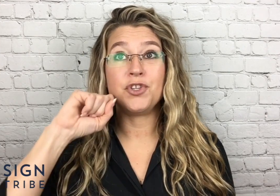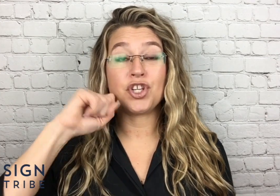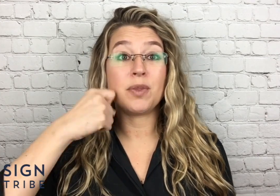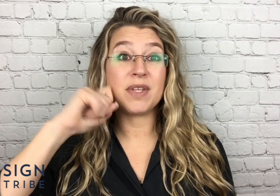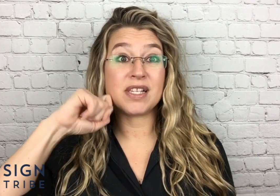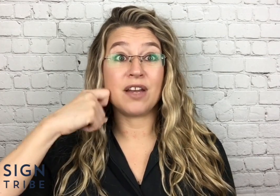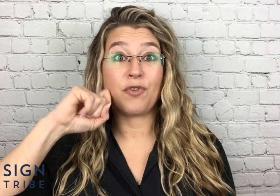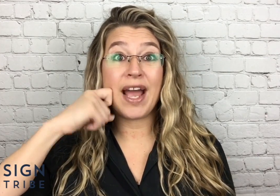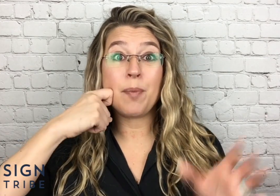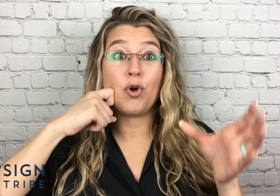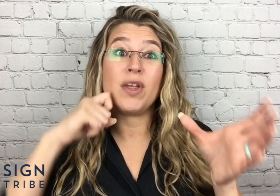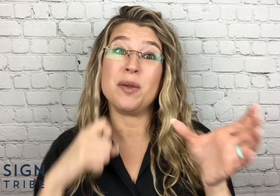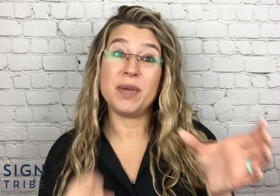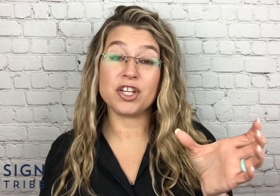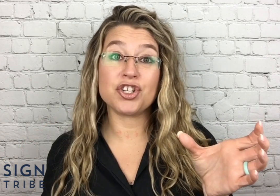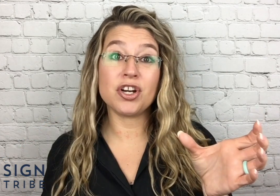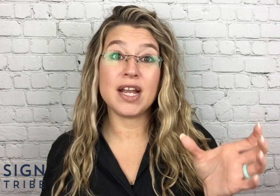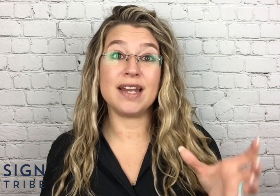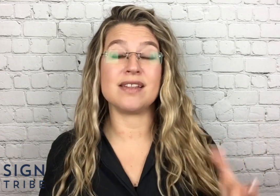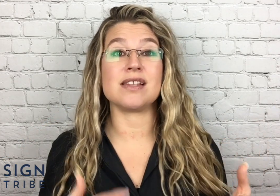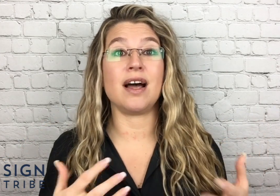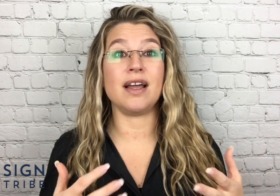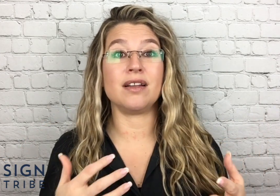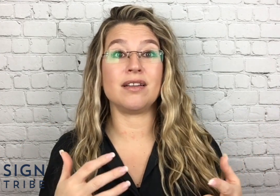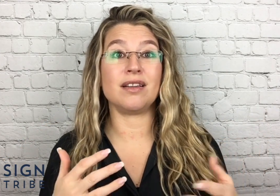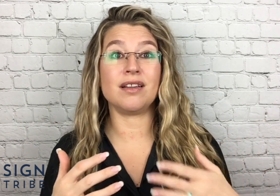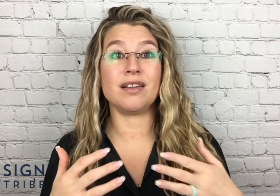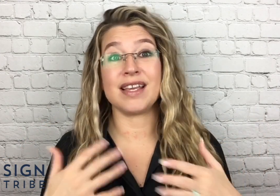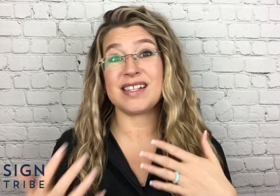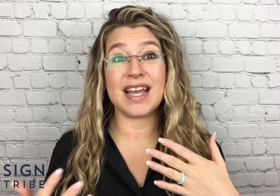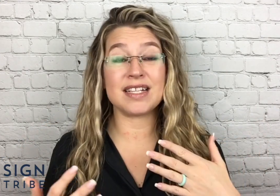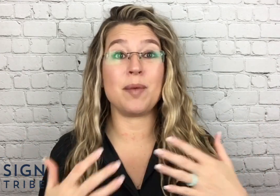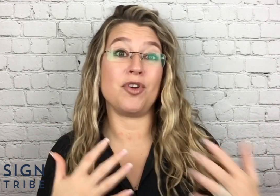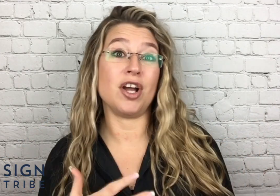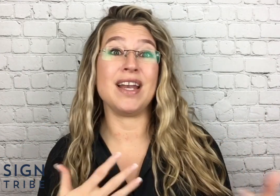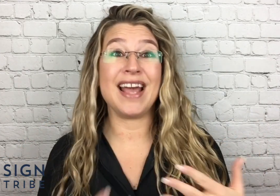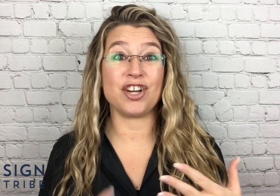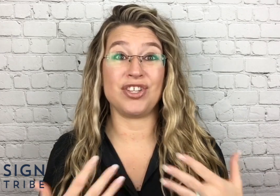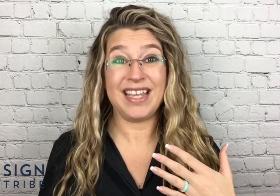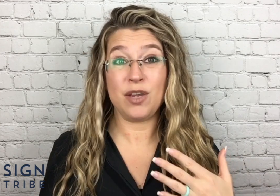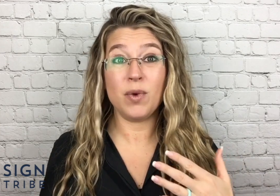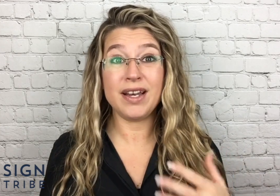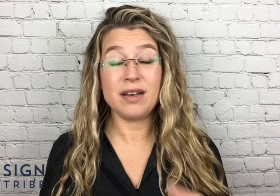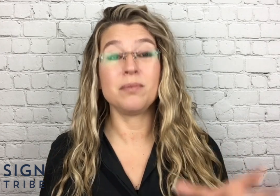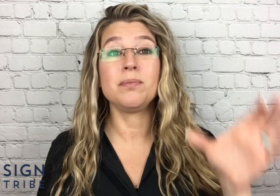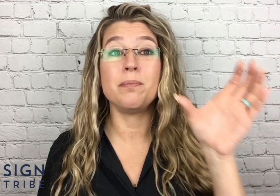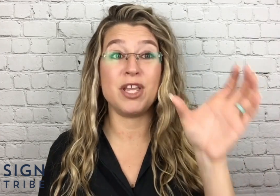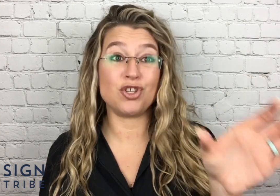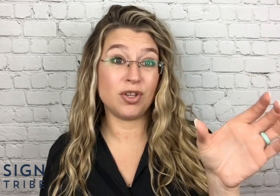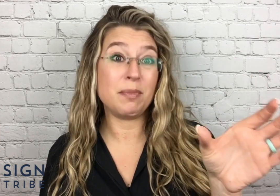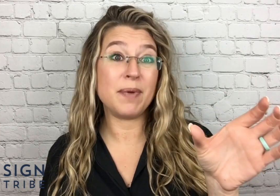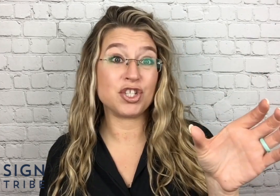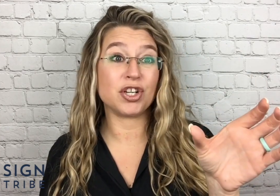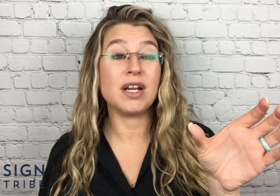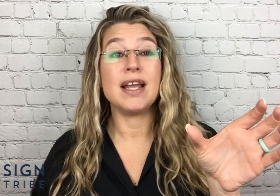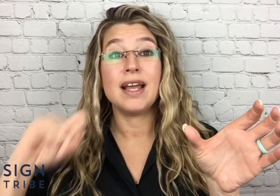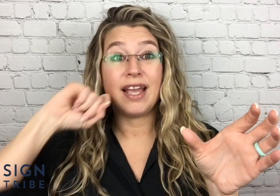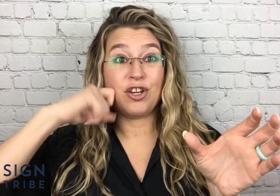them the sign for apple in a picture and it's not like snack time, they're not going to actually eat one, but you show them a picture and you